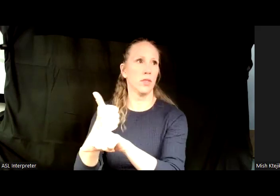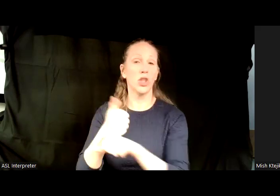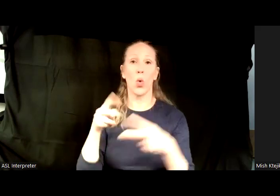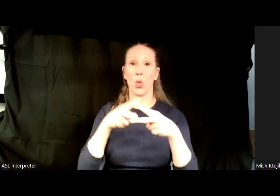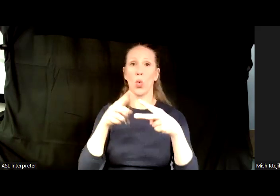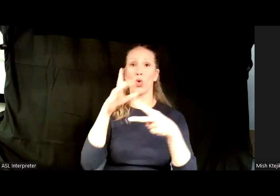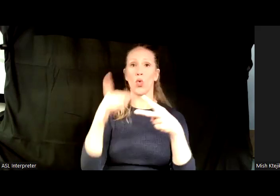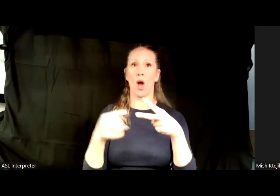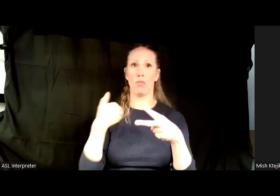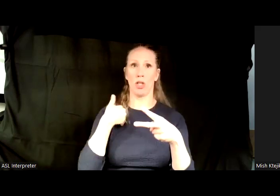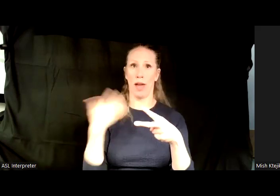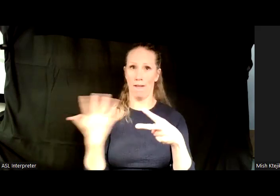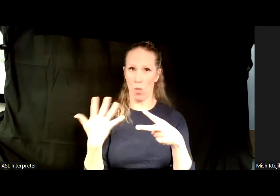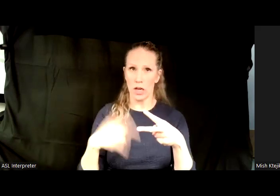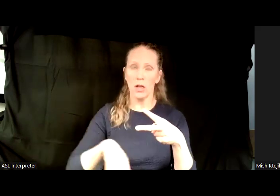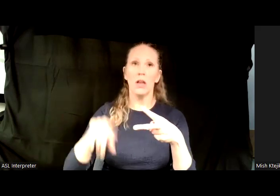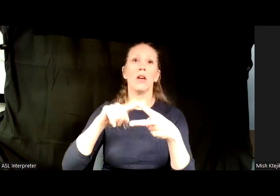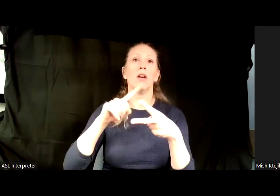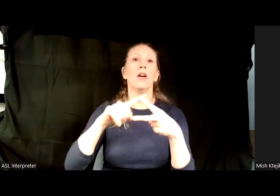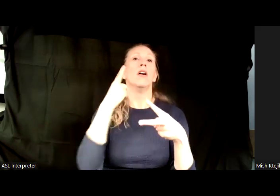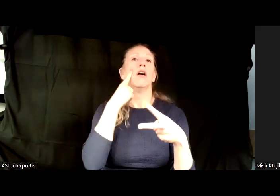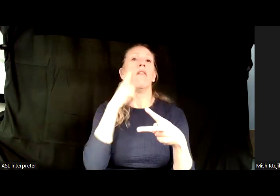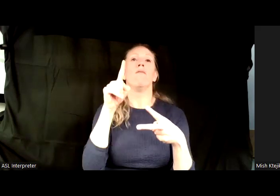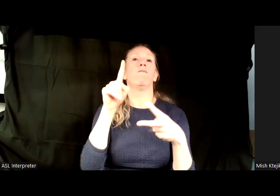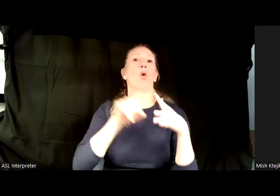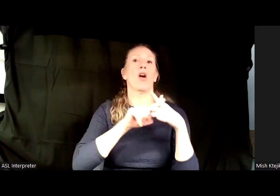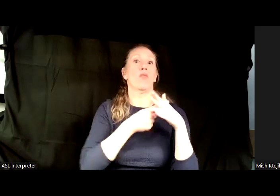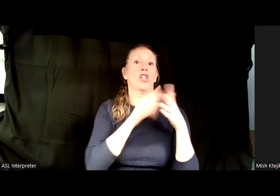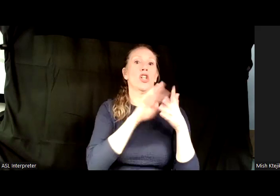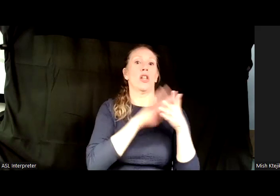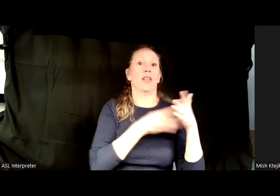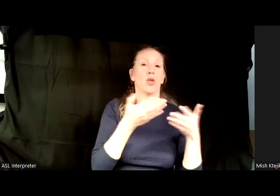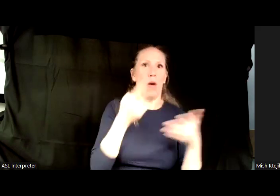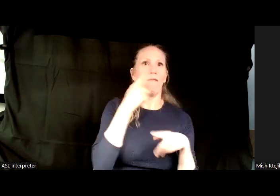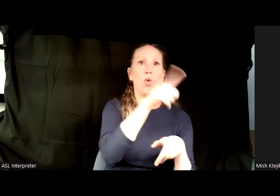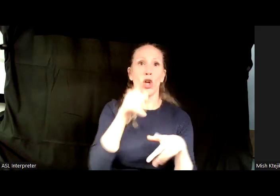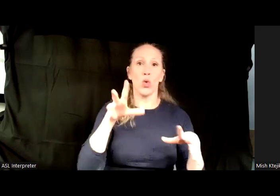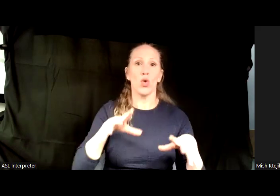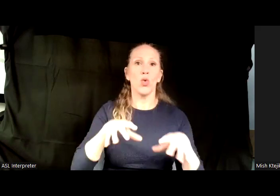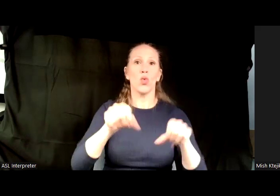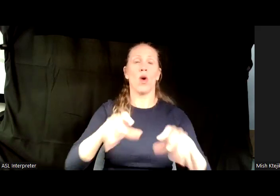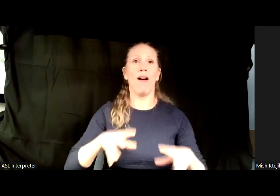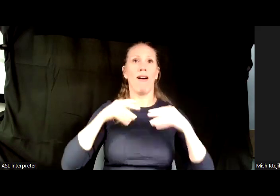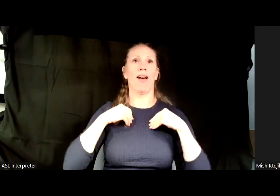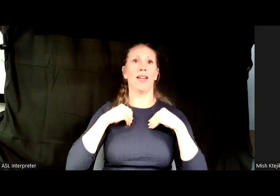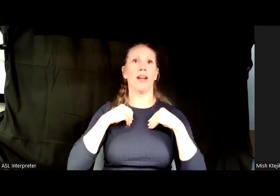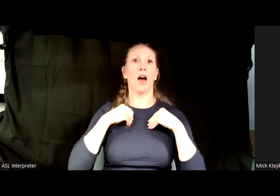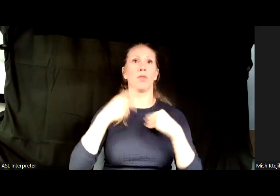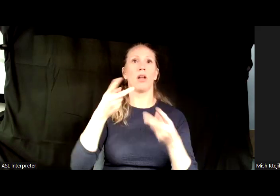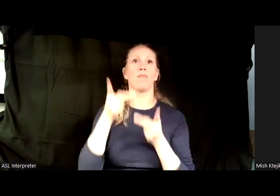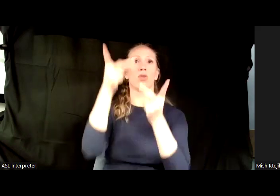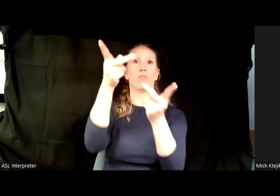two options that we have are for, which was originally on the schedule, was for you guys to adopt proposed rules